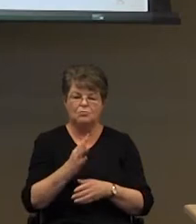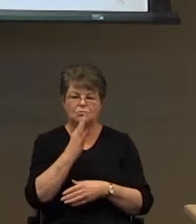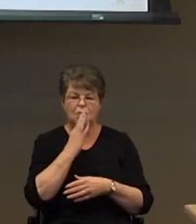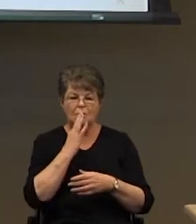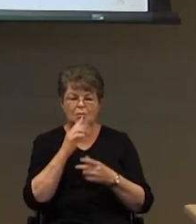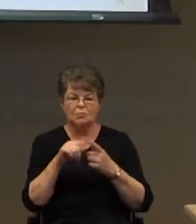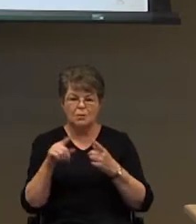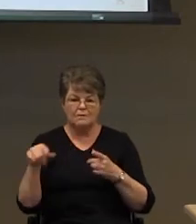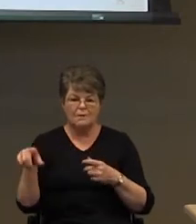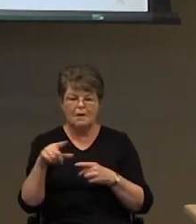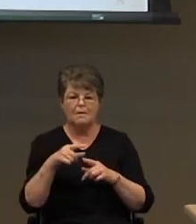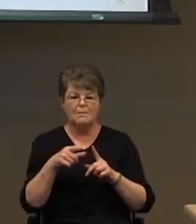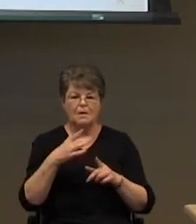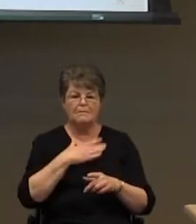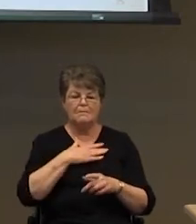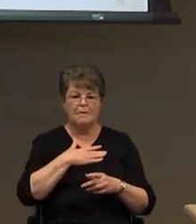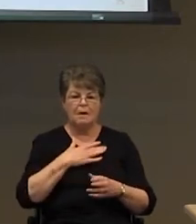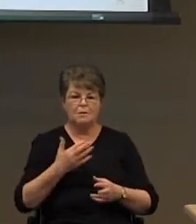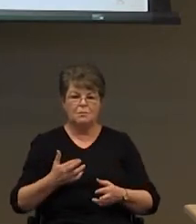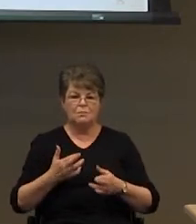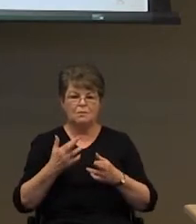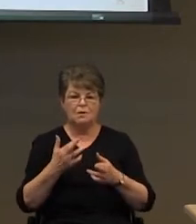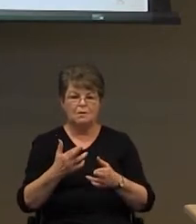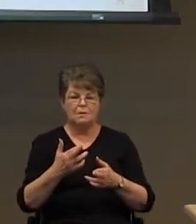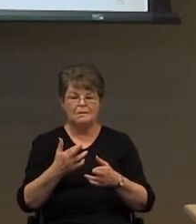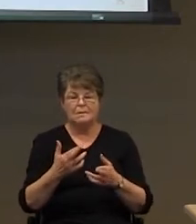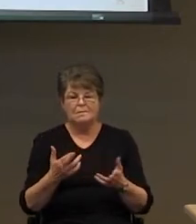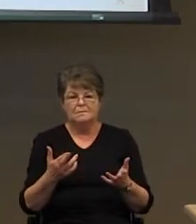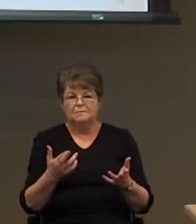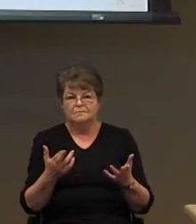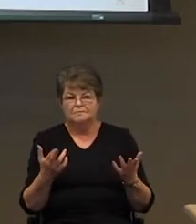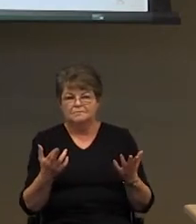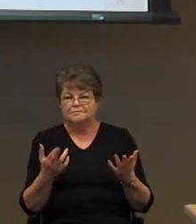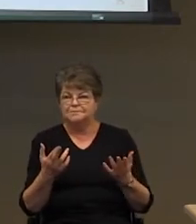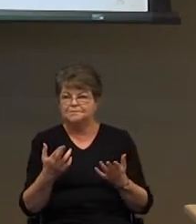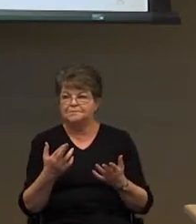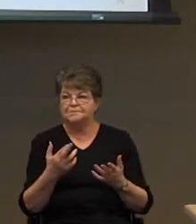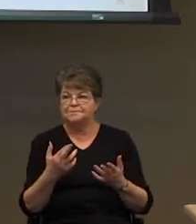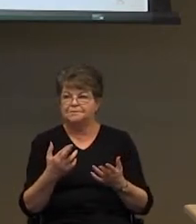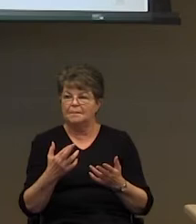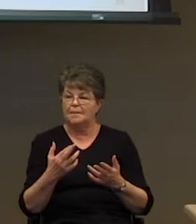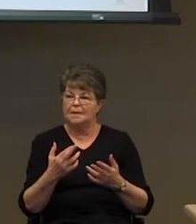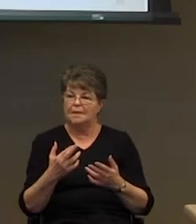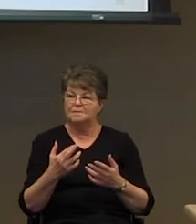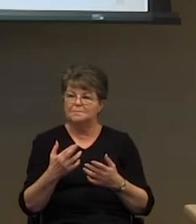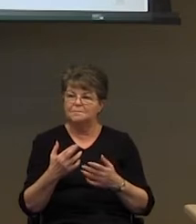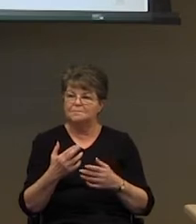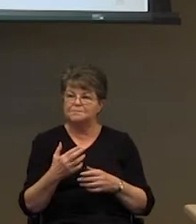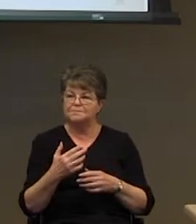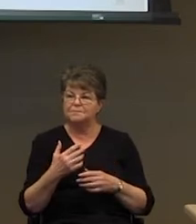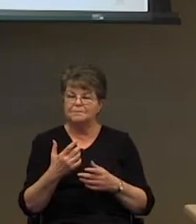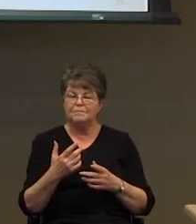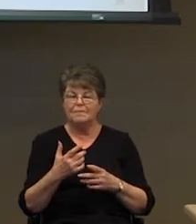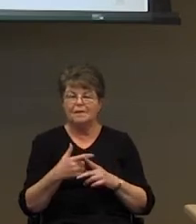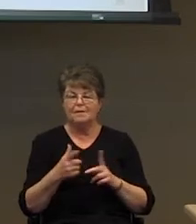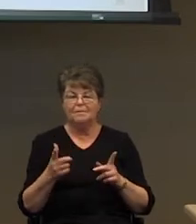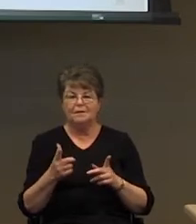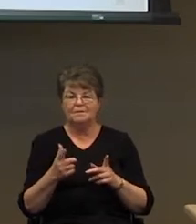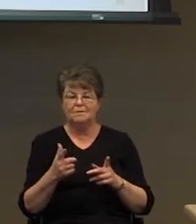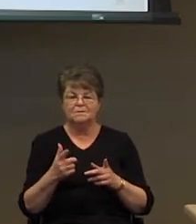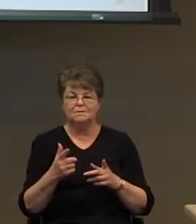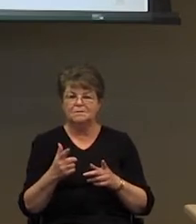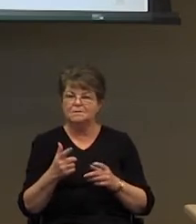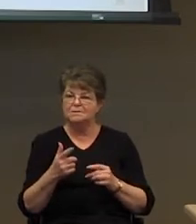So I think my recommendation, but I don't have a pig in this fight, or a dog in this fight, or what you want to